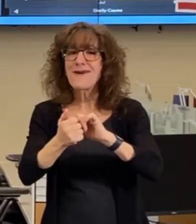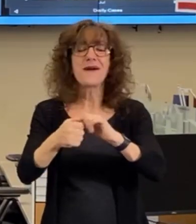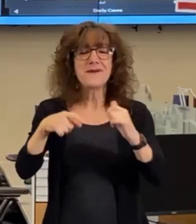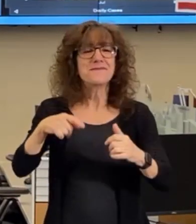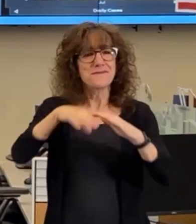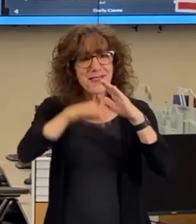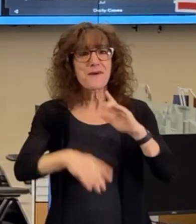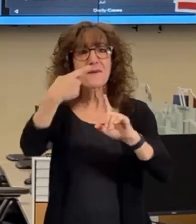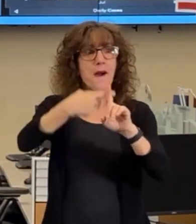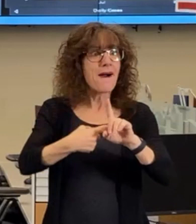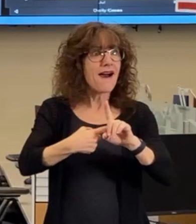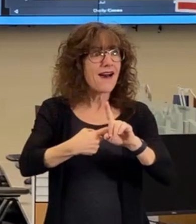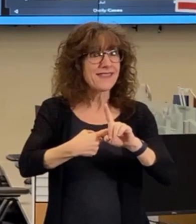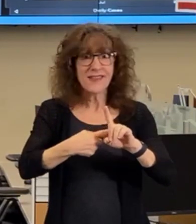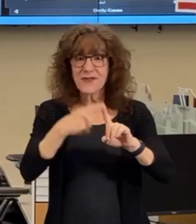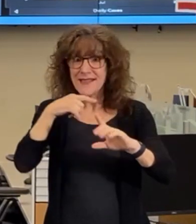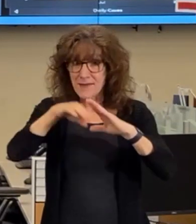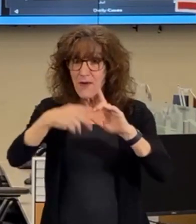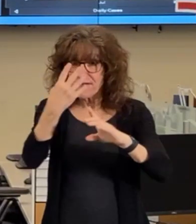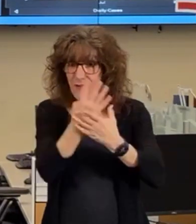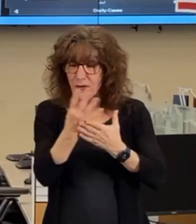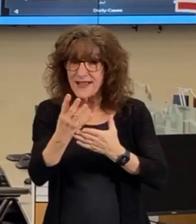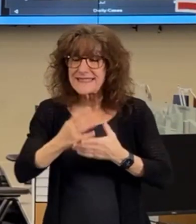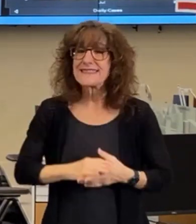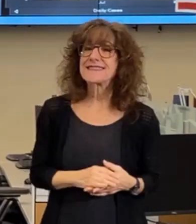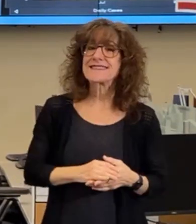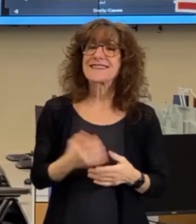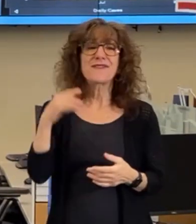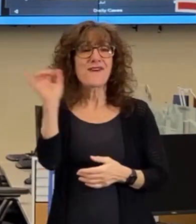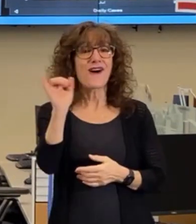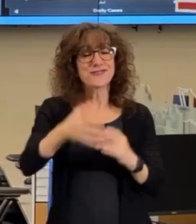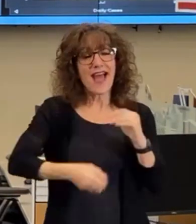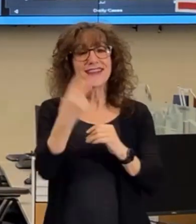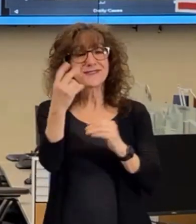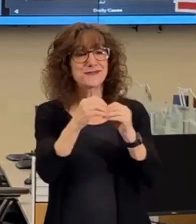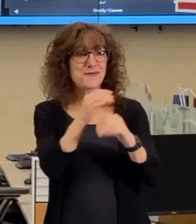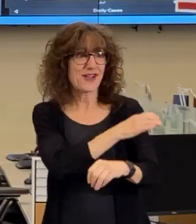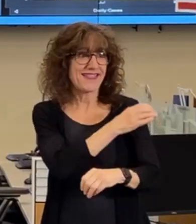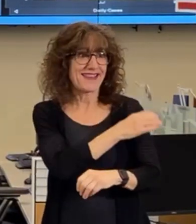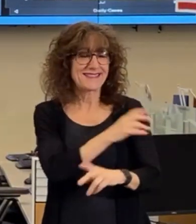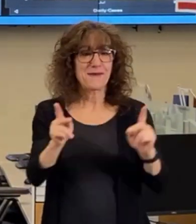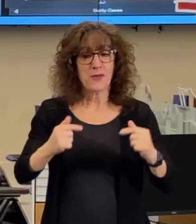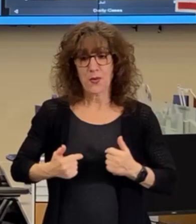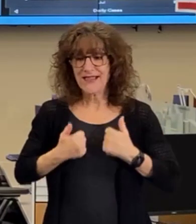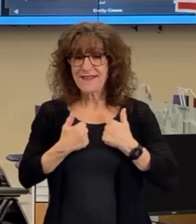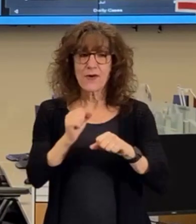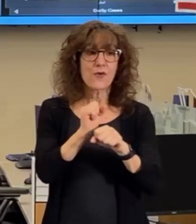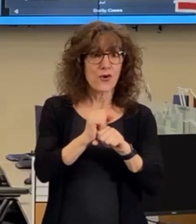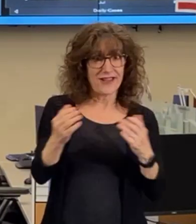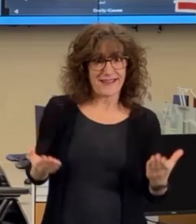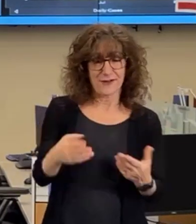month. In fact, it was in less than 4 weeks. We have also added 2 more clinics where those who live or work in the county can